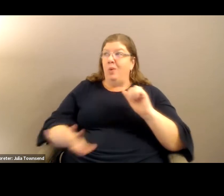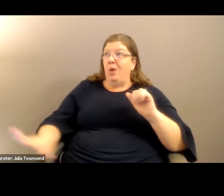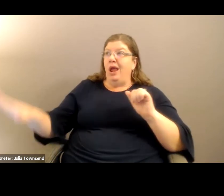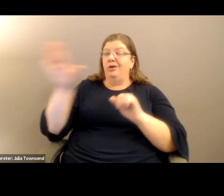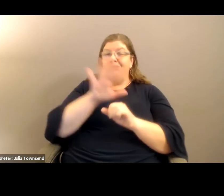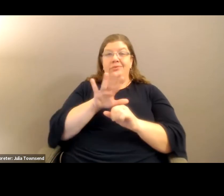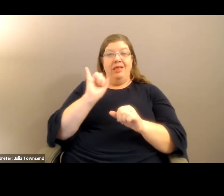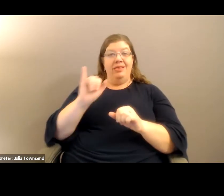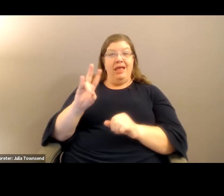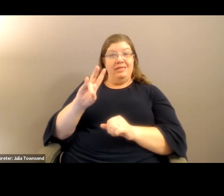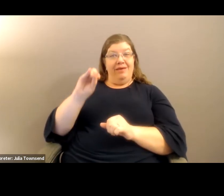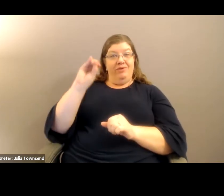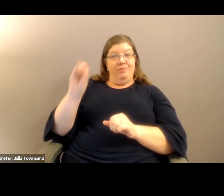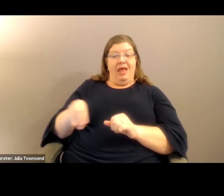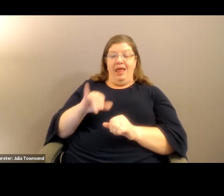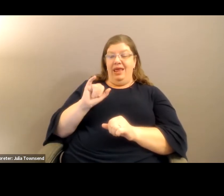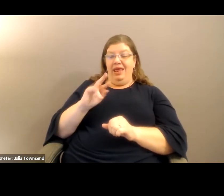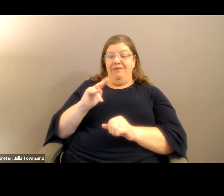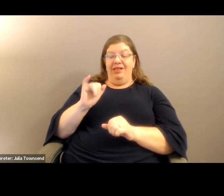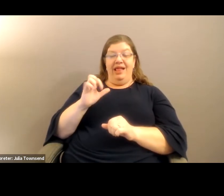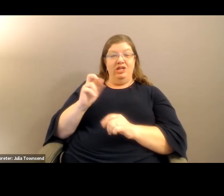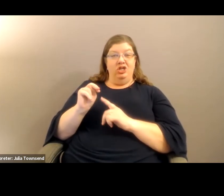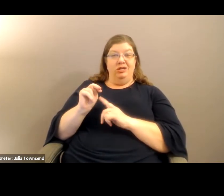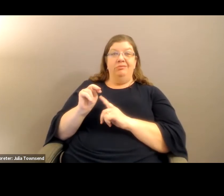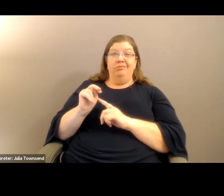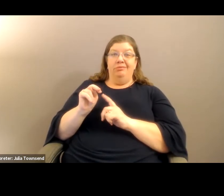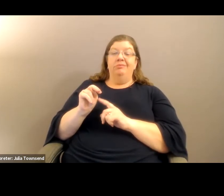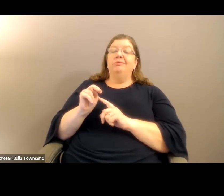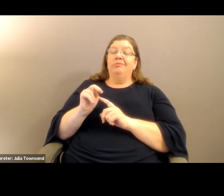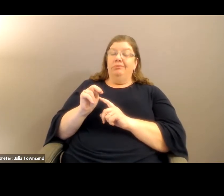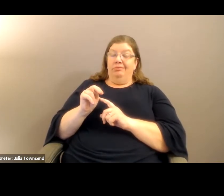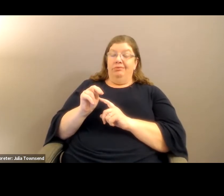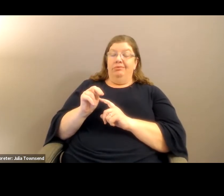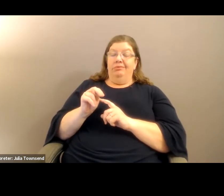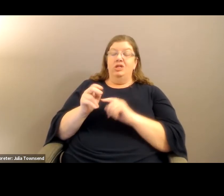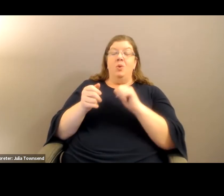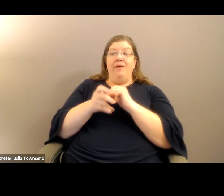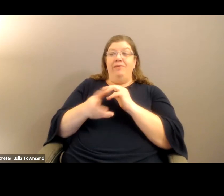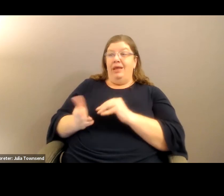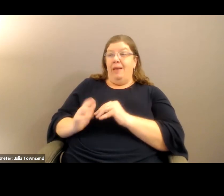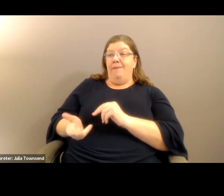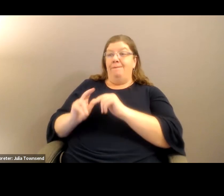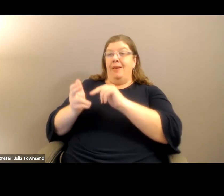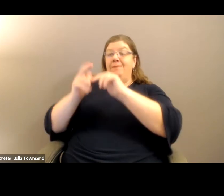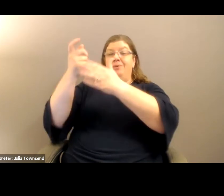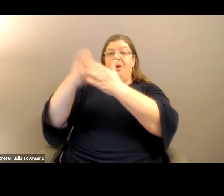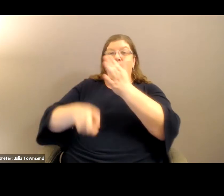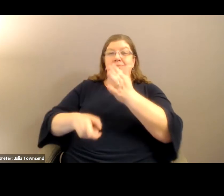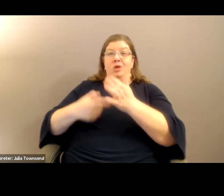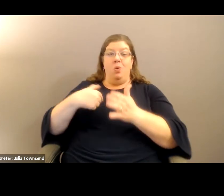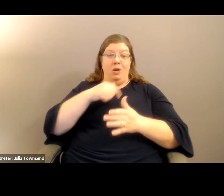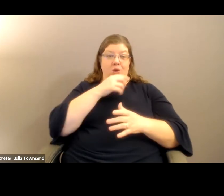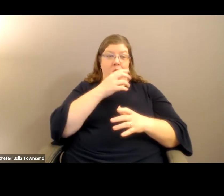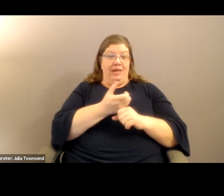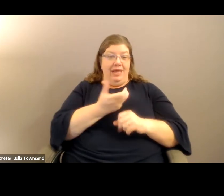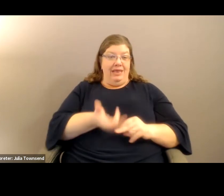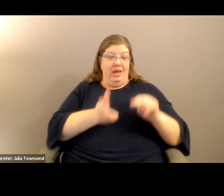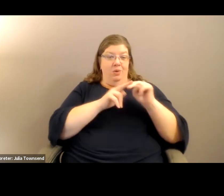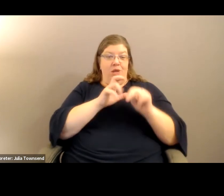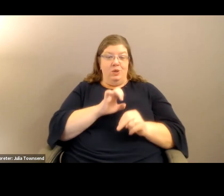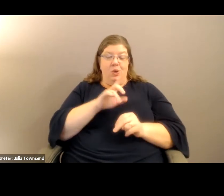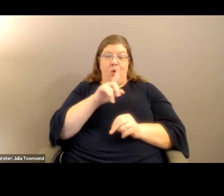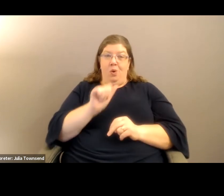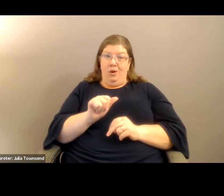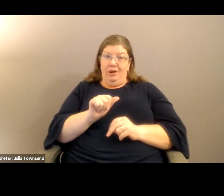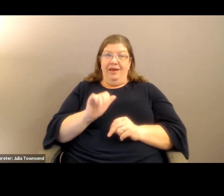that 7% inflation rate. So we're not getting the increase in COLA, which again